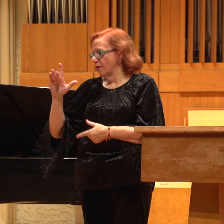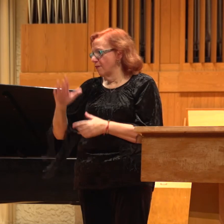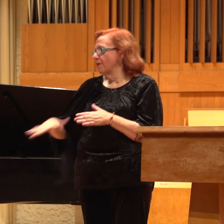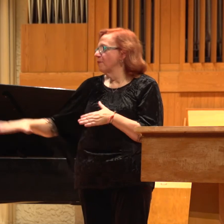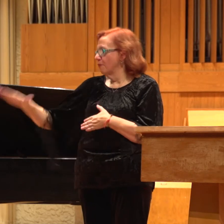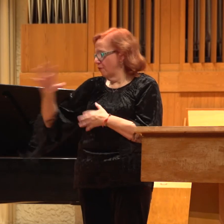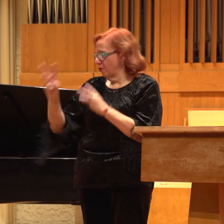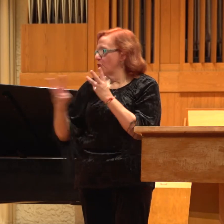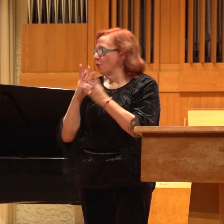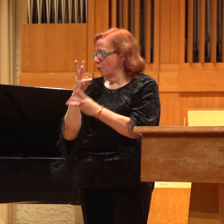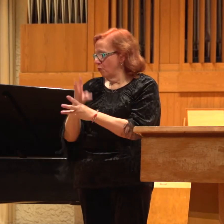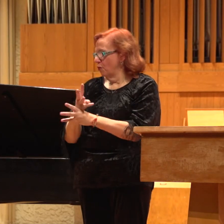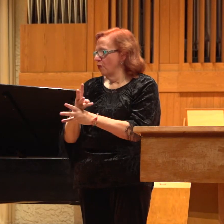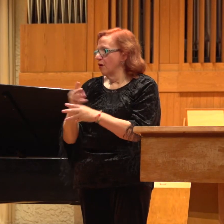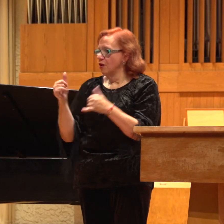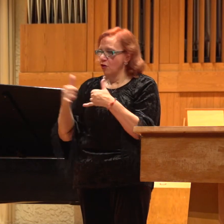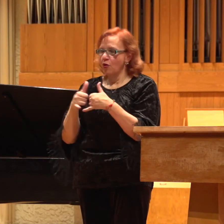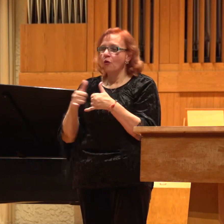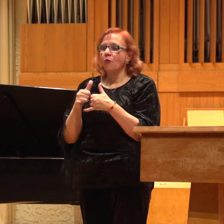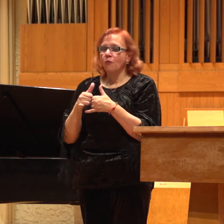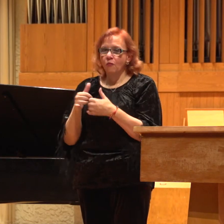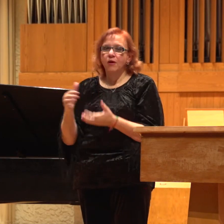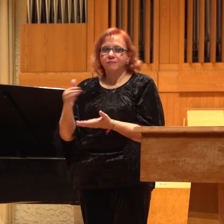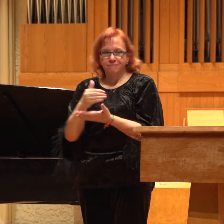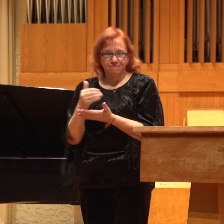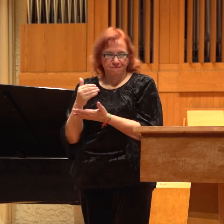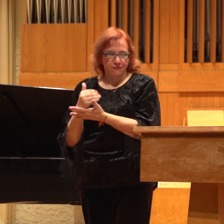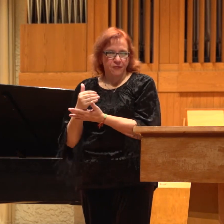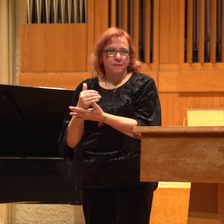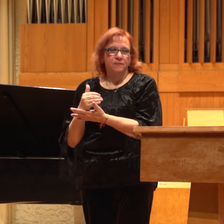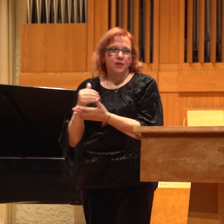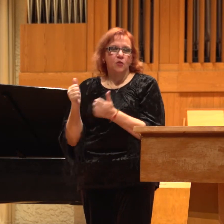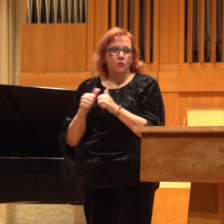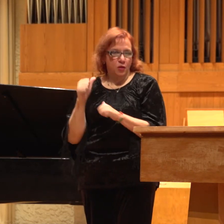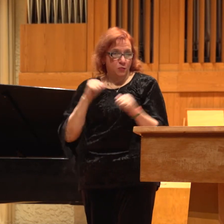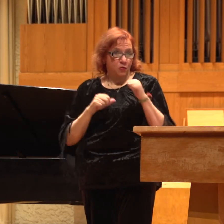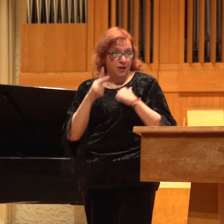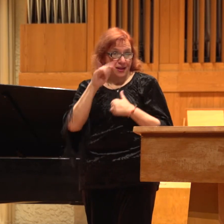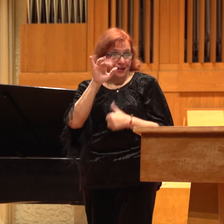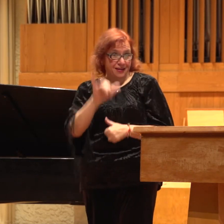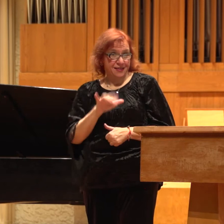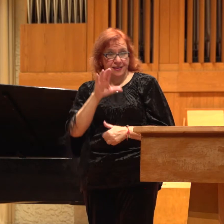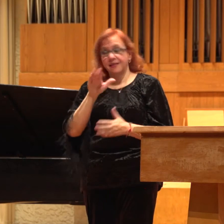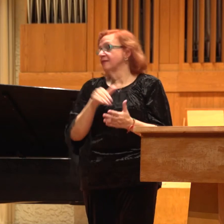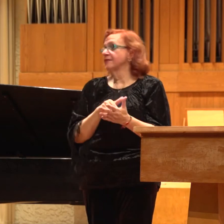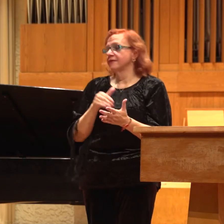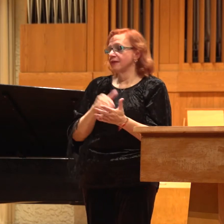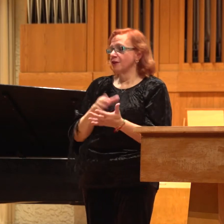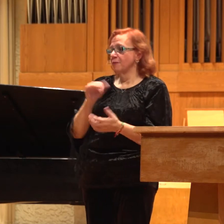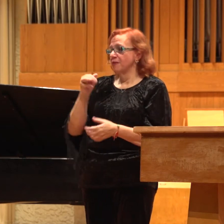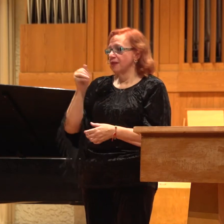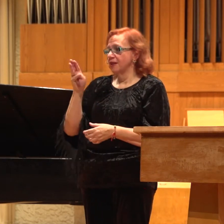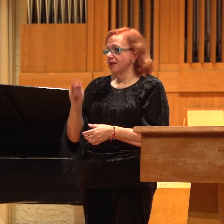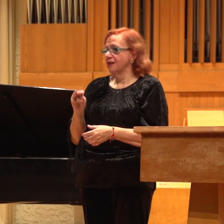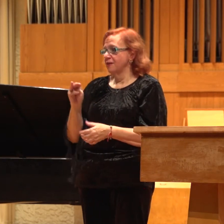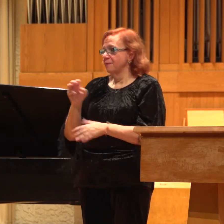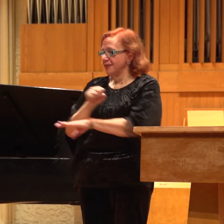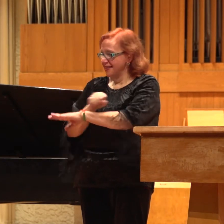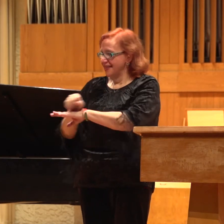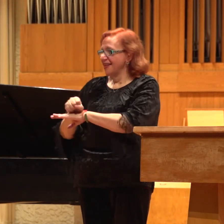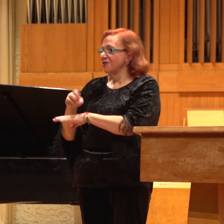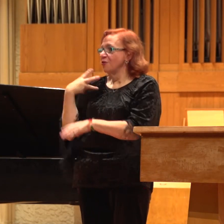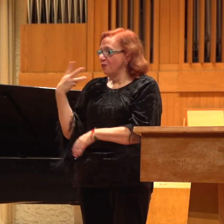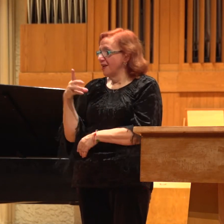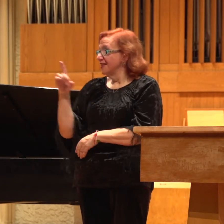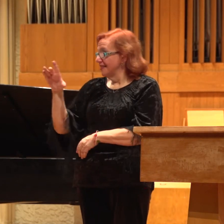world. Award we accumulated with a performance at the Kennedy Center Millennium Stage in Washington, D.C. As